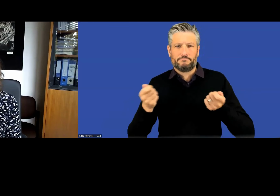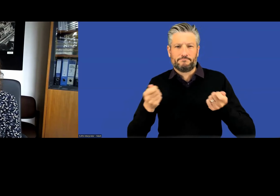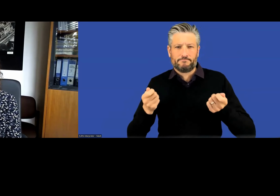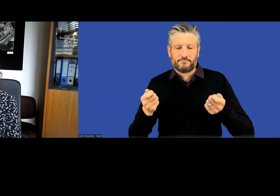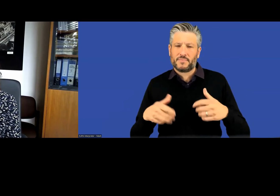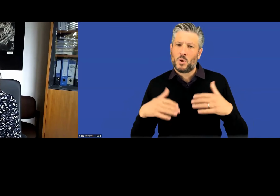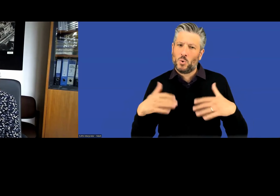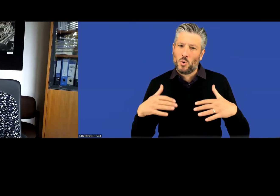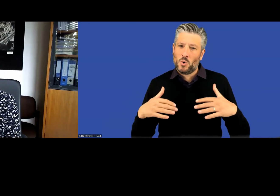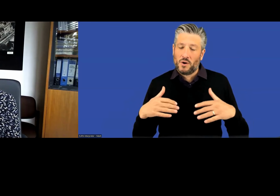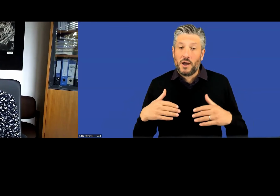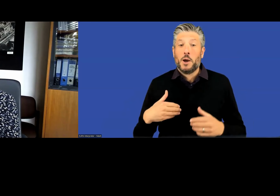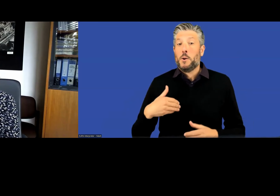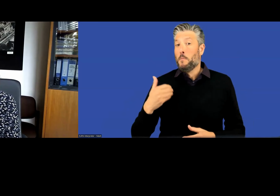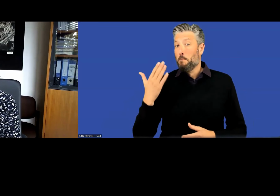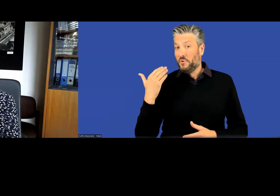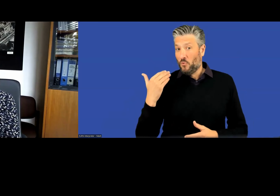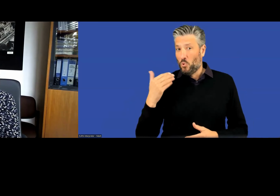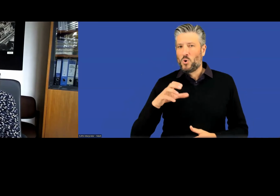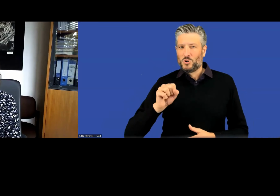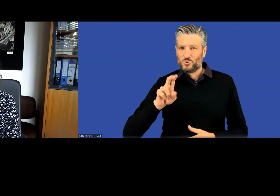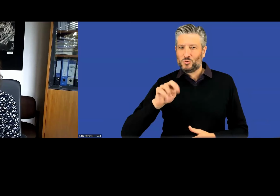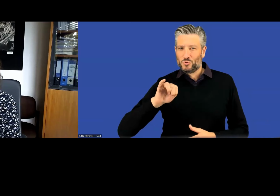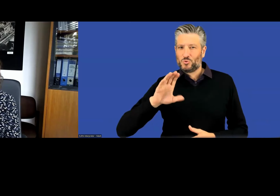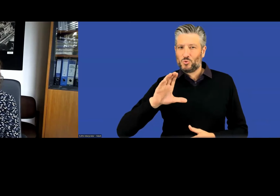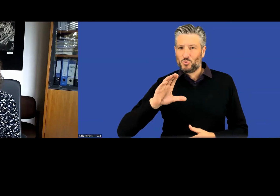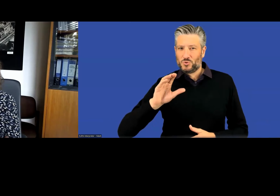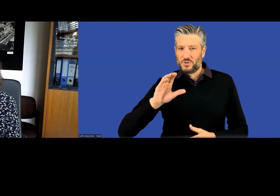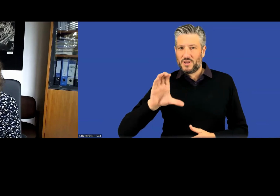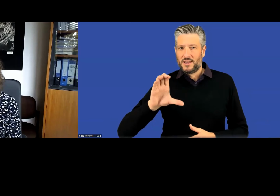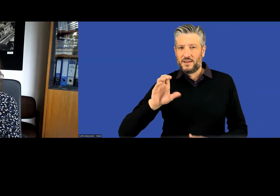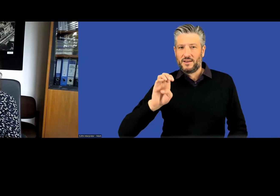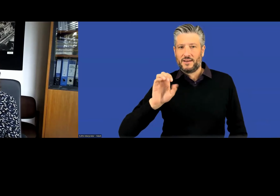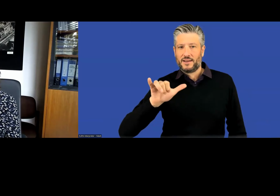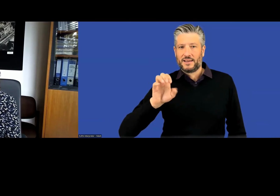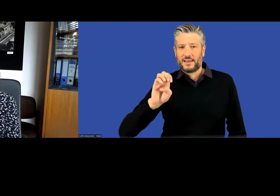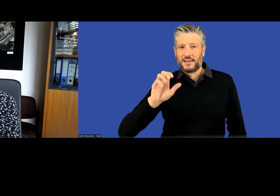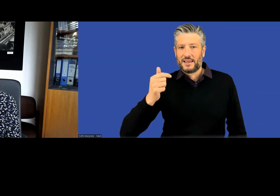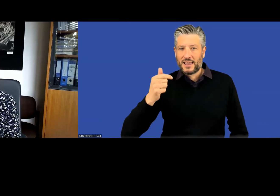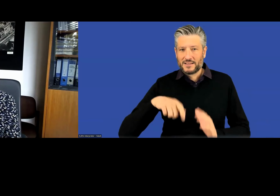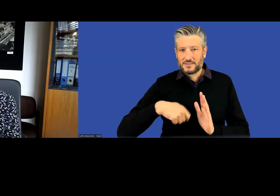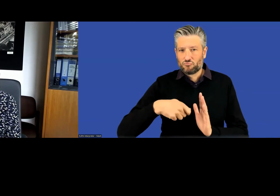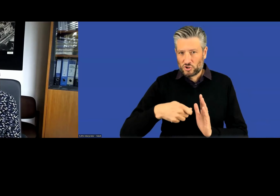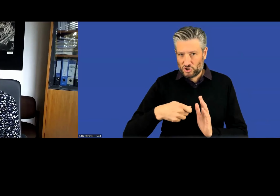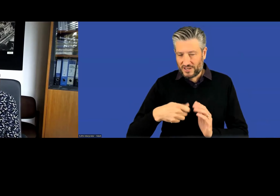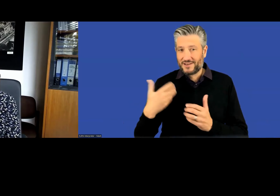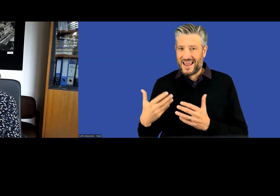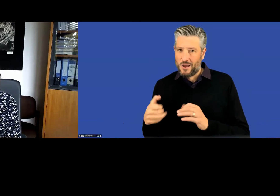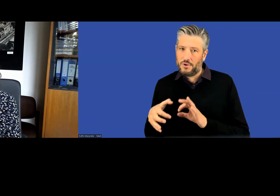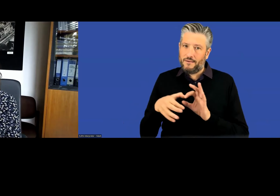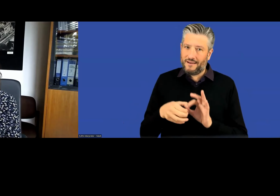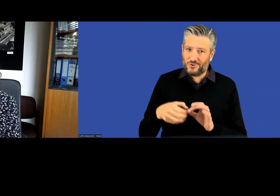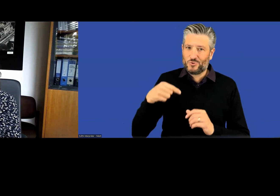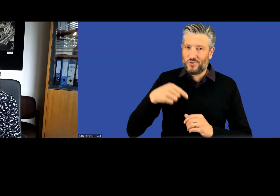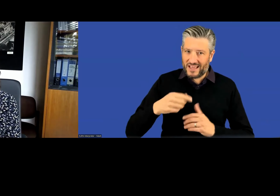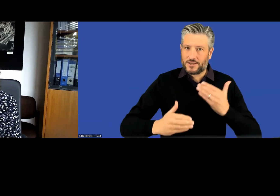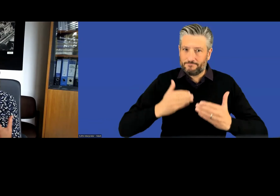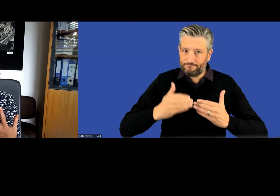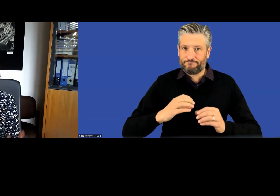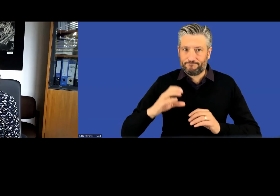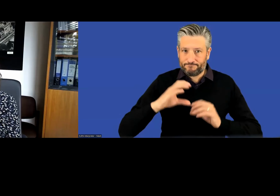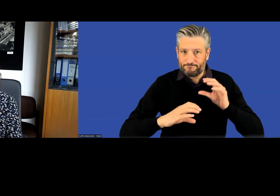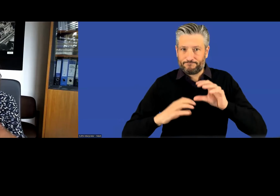project to promote and enable research and innovation on the topics that are so important to us. This is a great example of best practice,